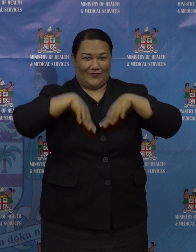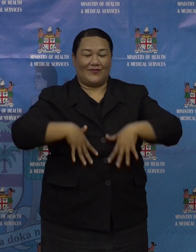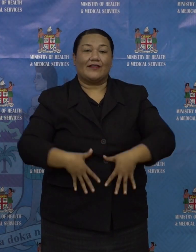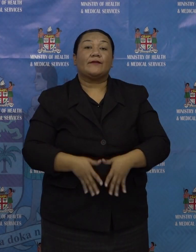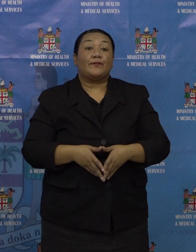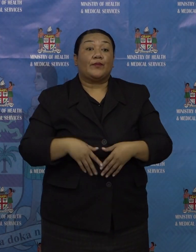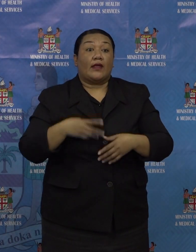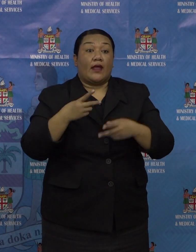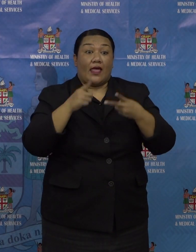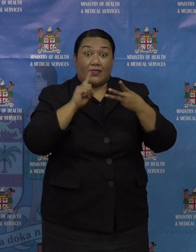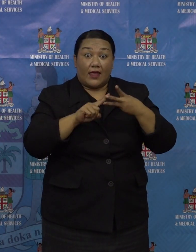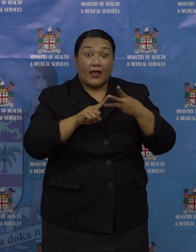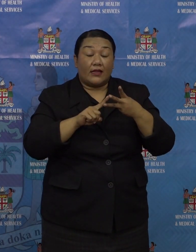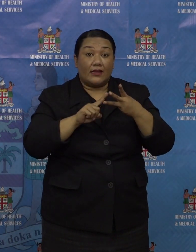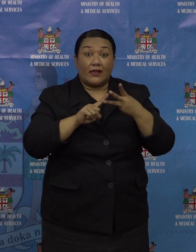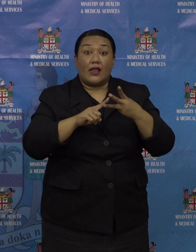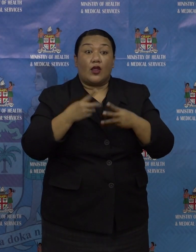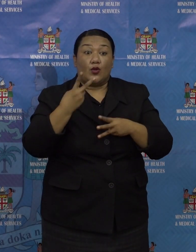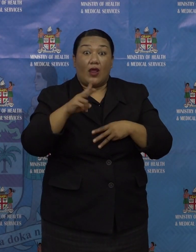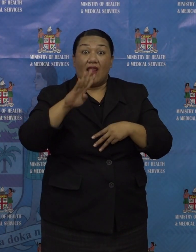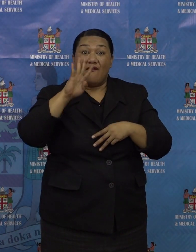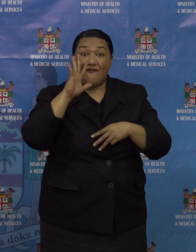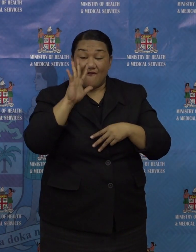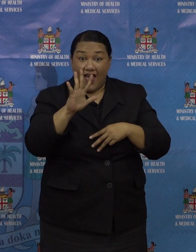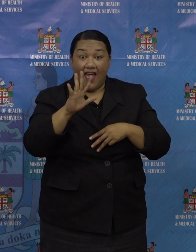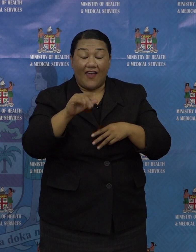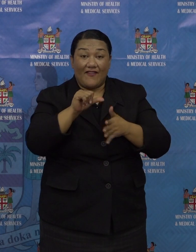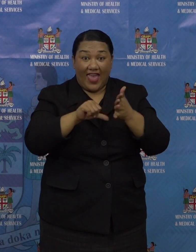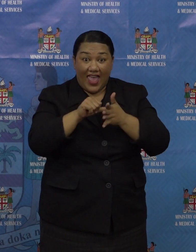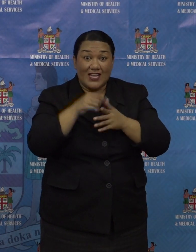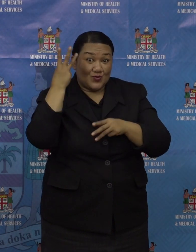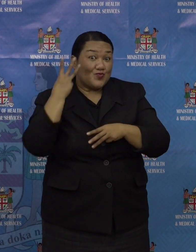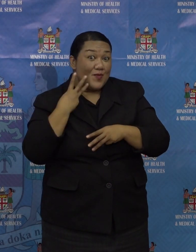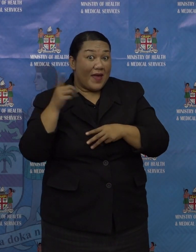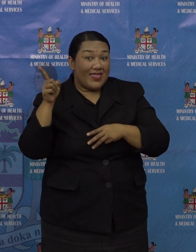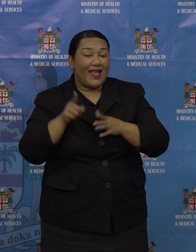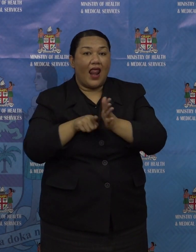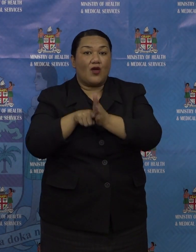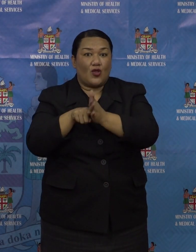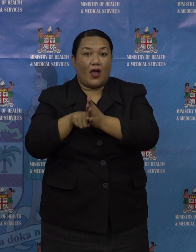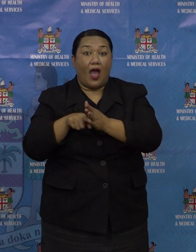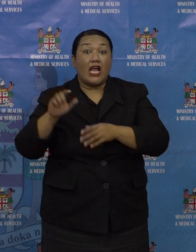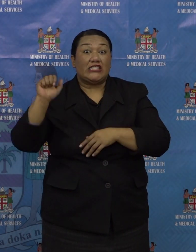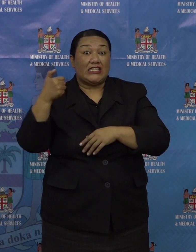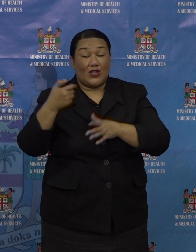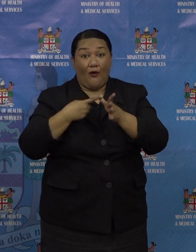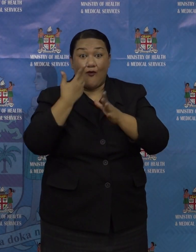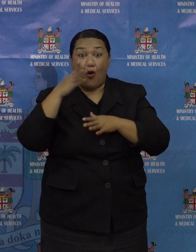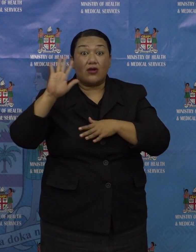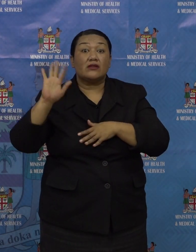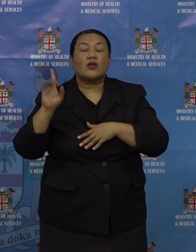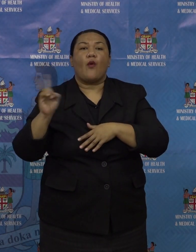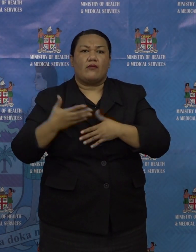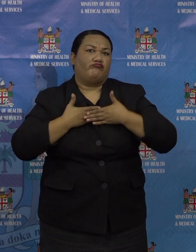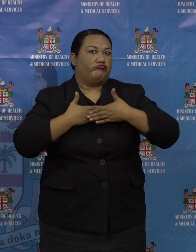is a 25-year-old woman from Lautoka. She presented to the Lautoka Hospital on the 6th of August in severe respiratory